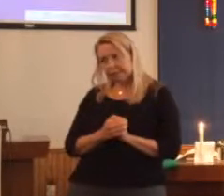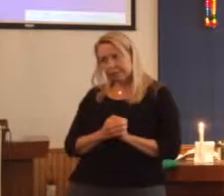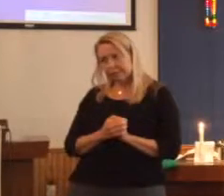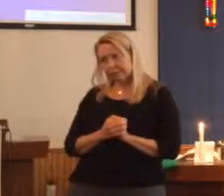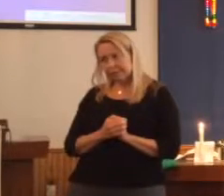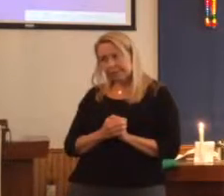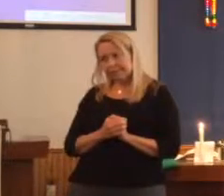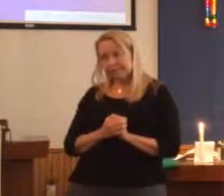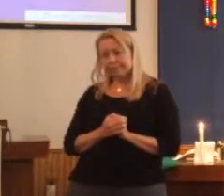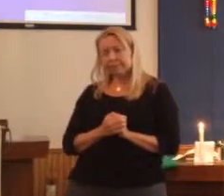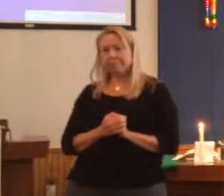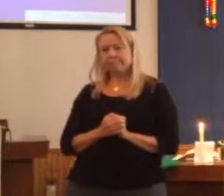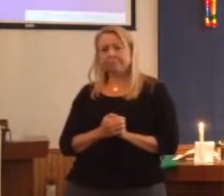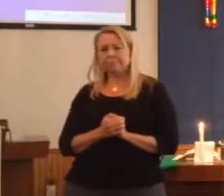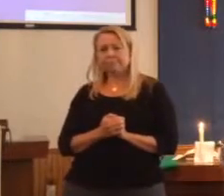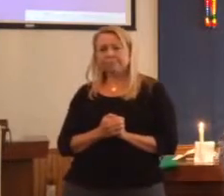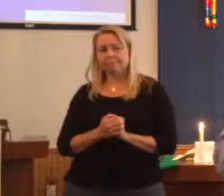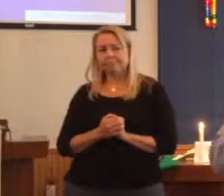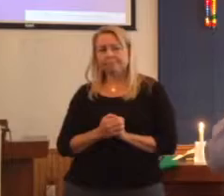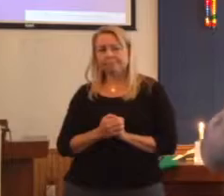He didn't mean that.